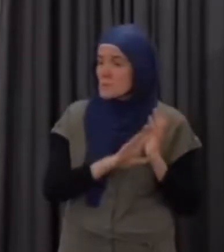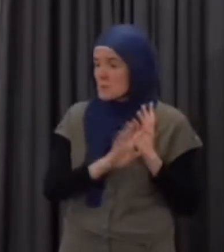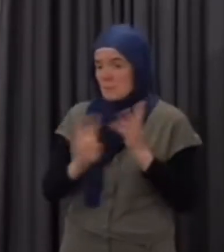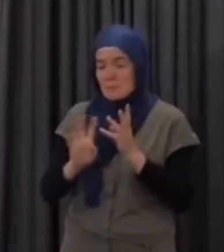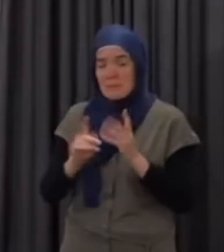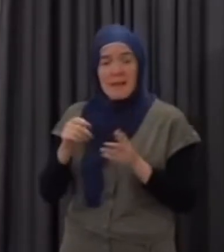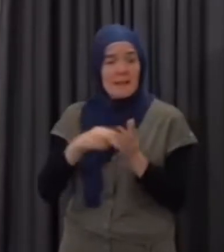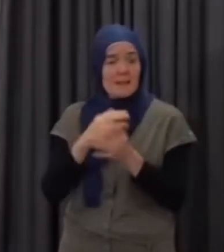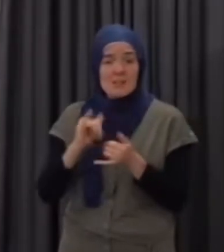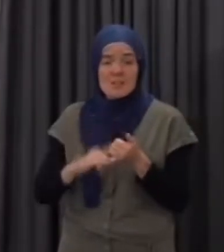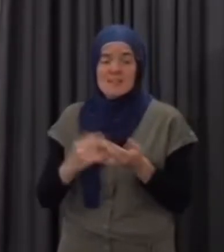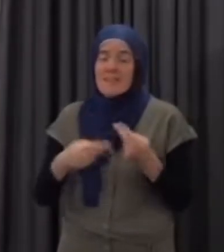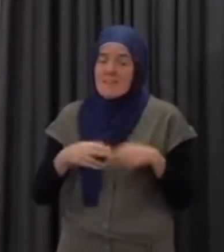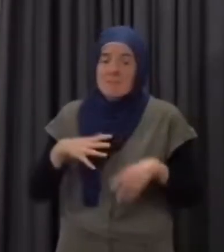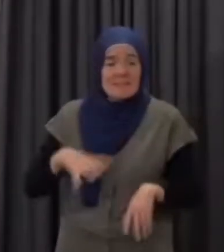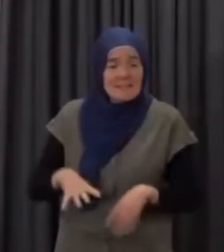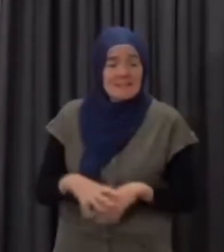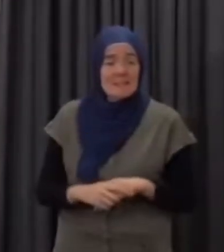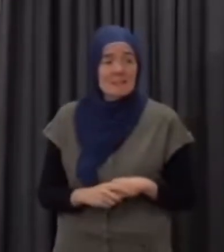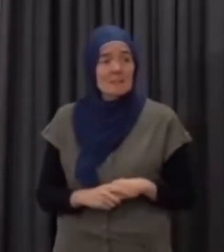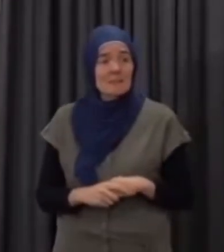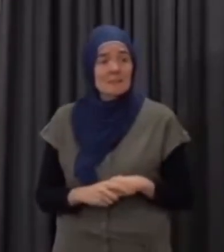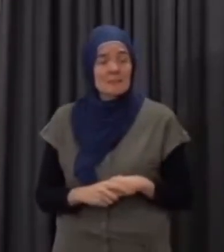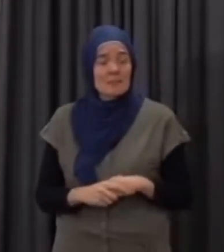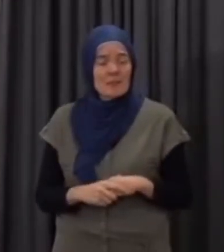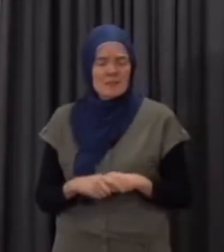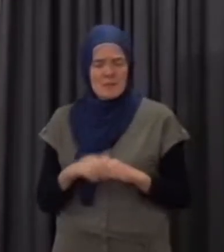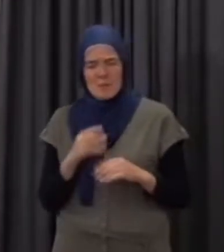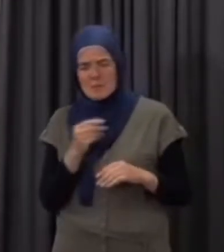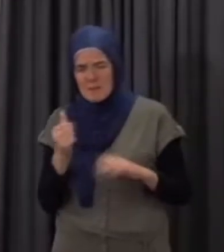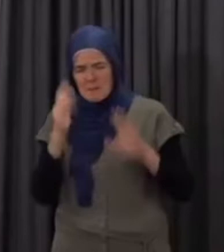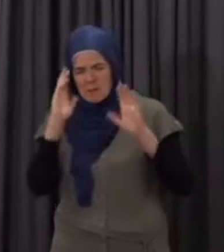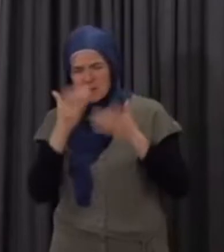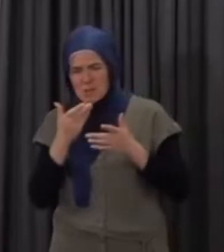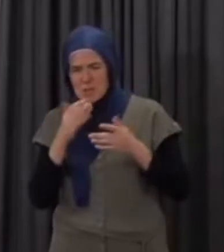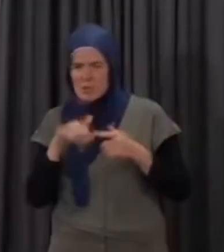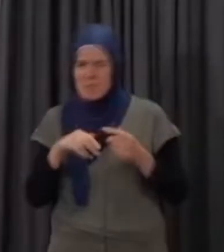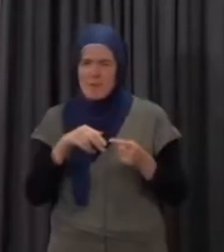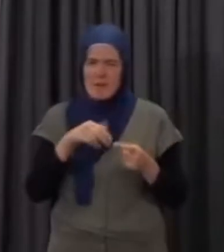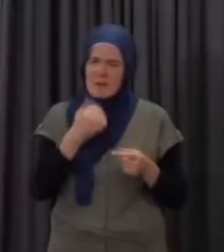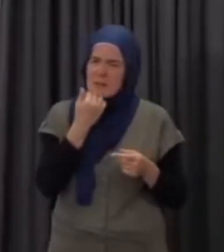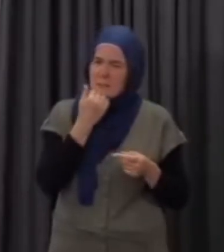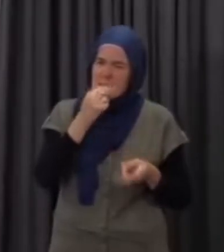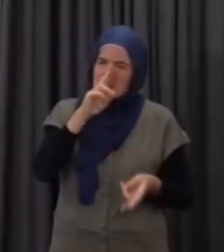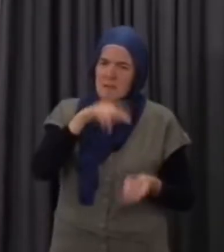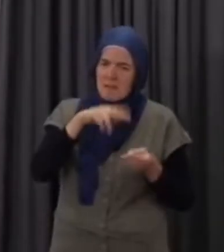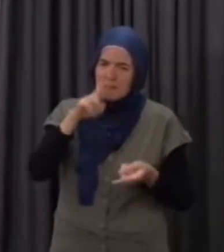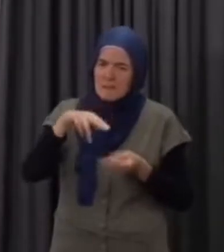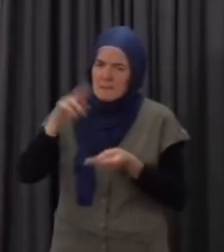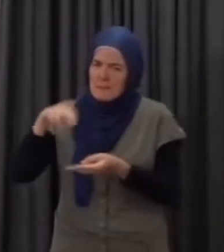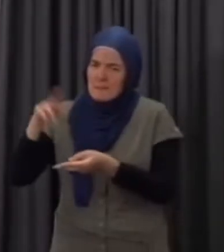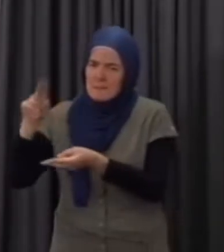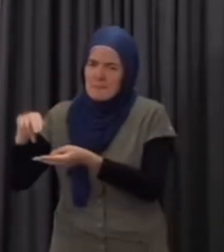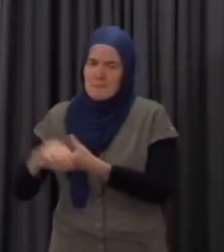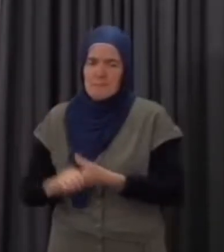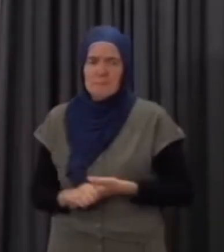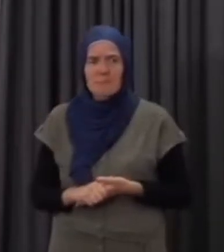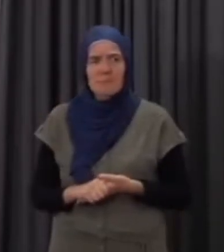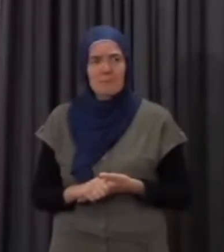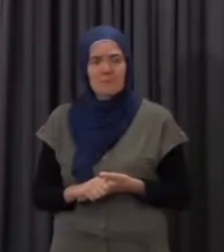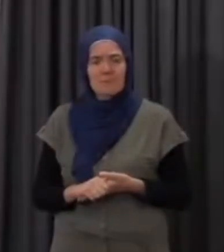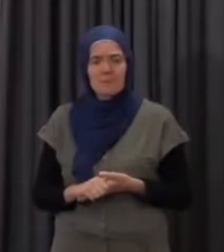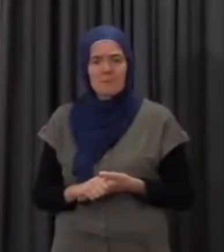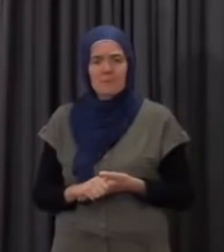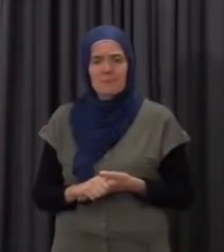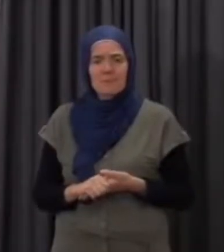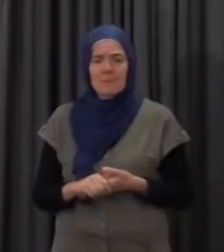business, but we have been quite concerned about some of those numbers. So positively, having seen a larger reduction in our cancer